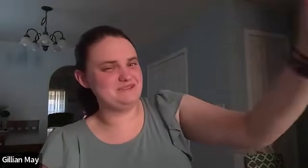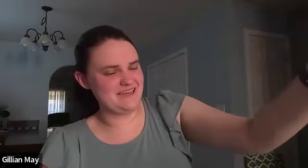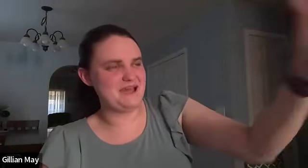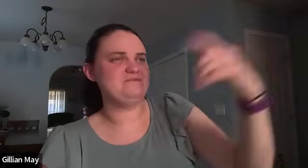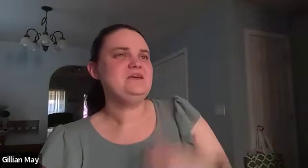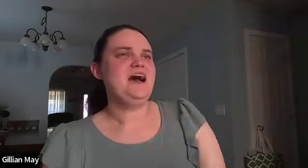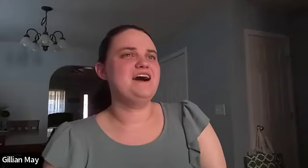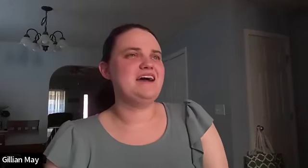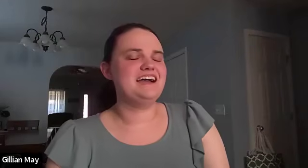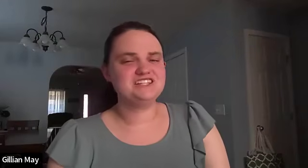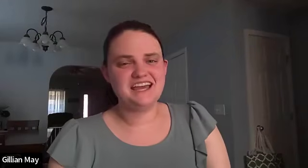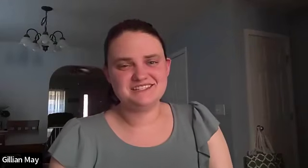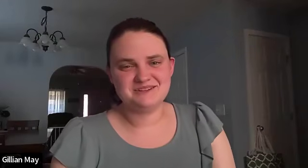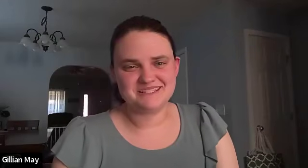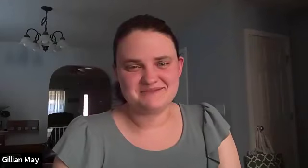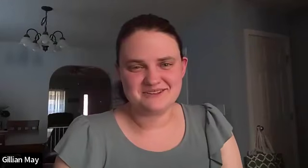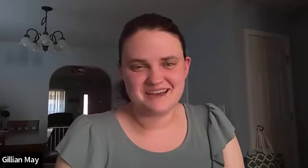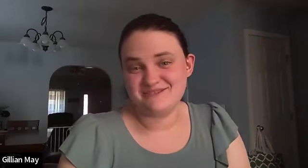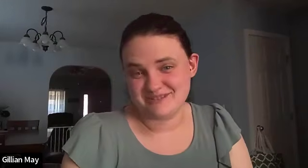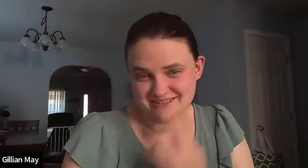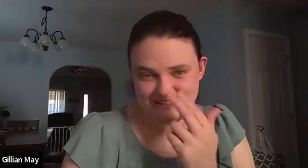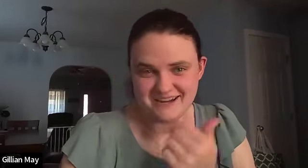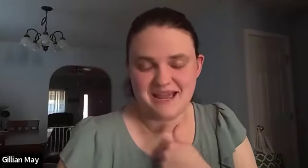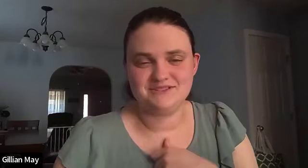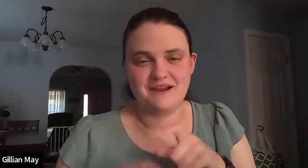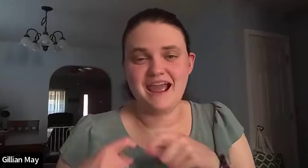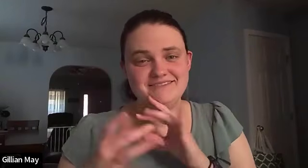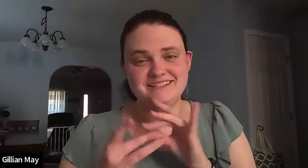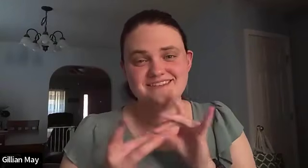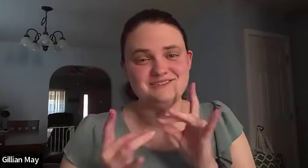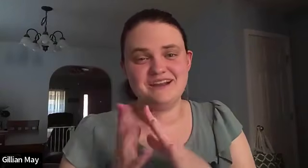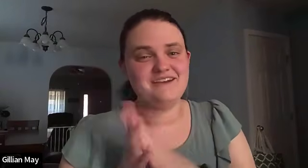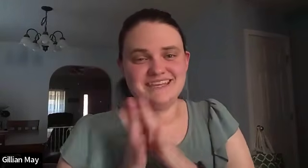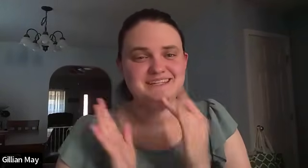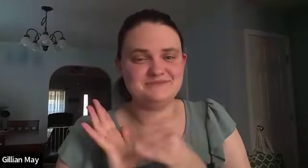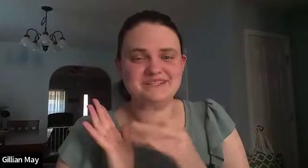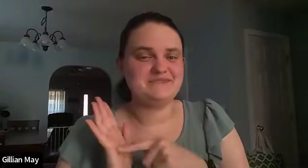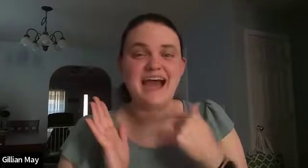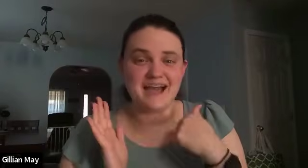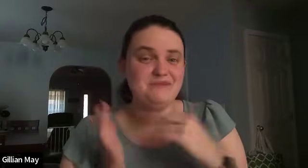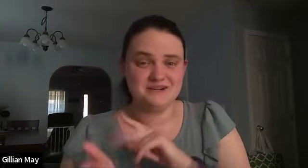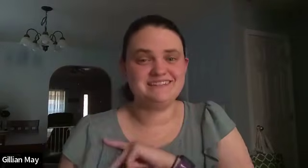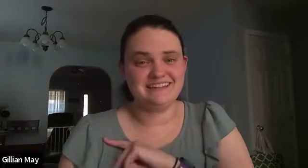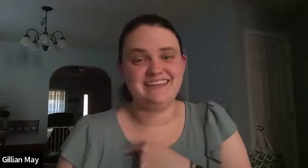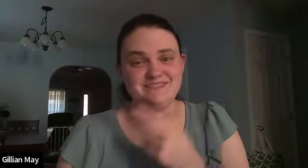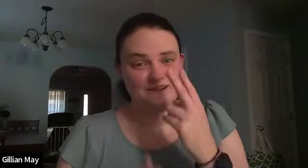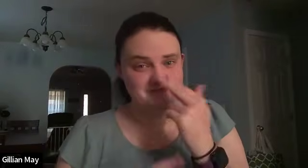doing that. I actually had a student one time do that. It was really, really funny. I'm sorry, I have to tell this story. I've said it so many times. I personally think it's very